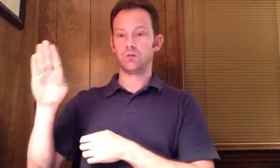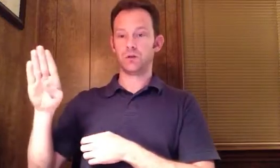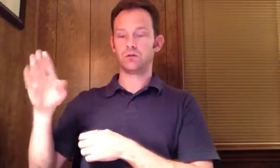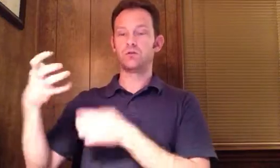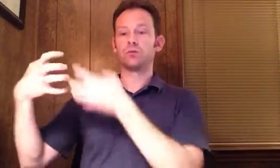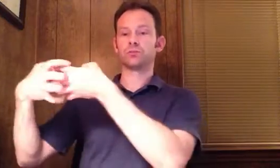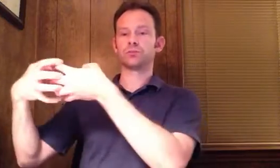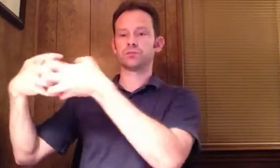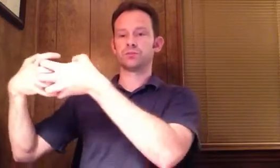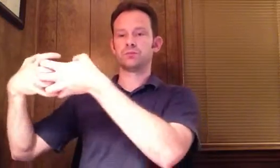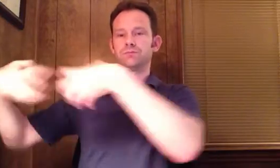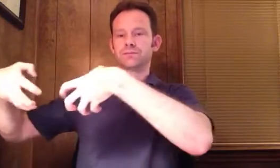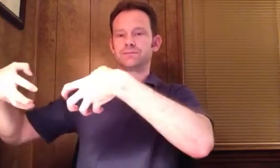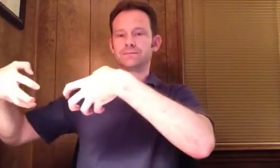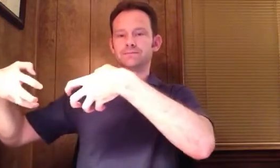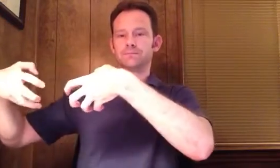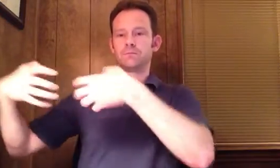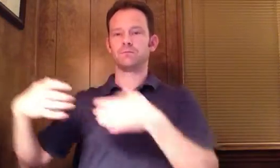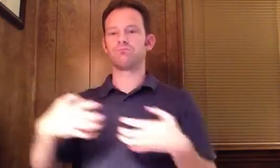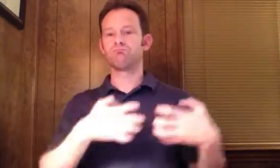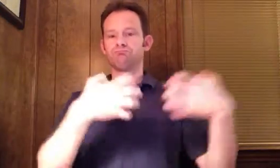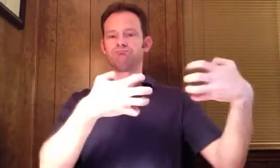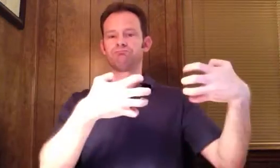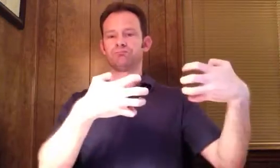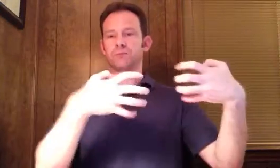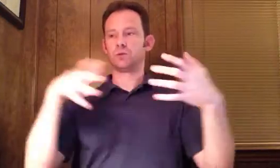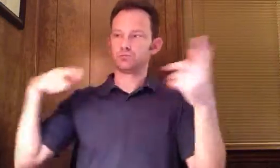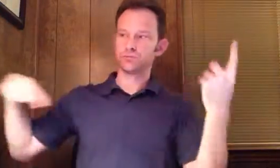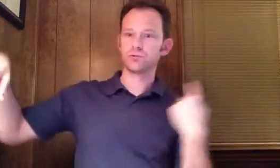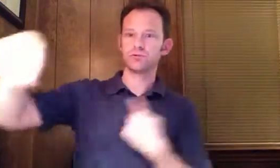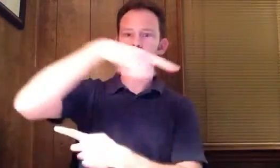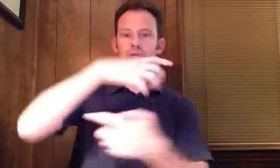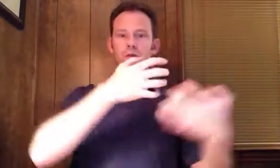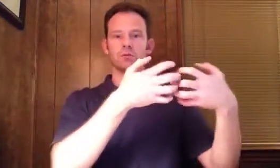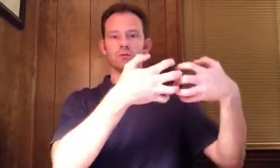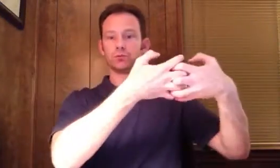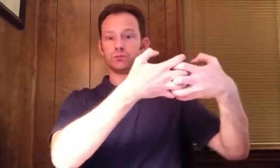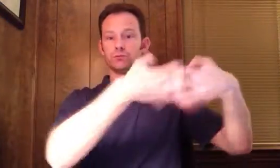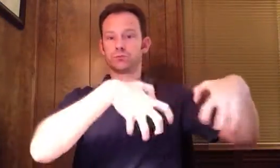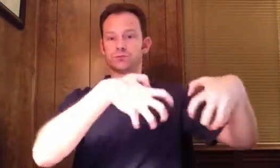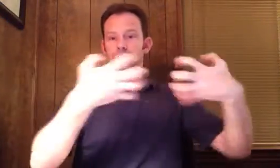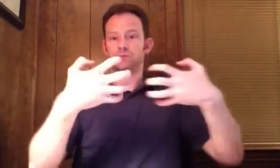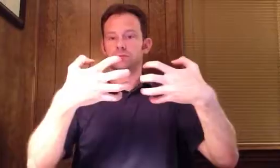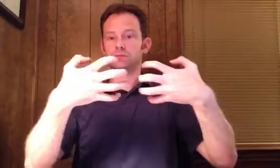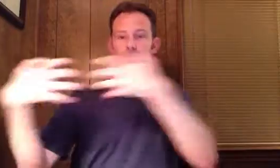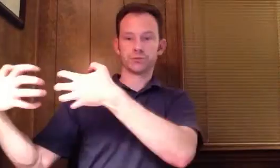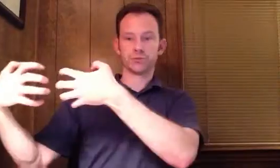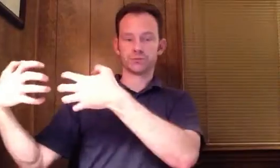So the general format of this reaction is you have one reactant, upon heating, gives you two